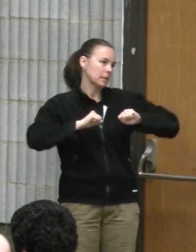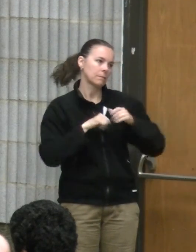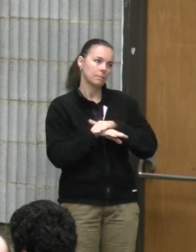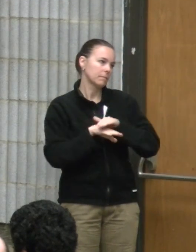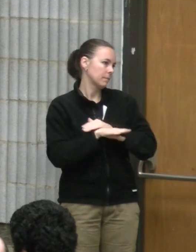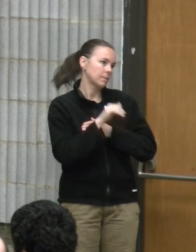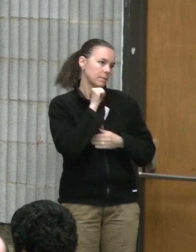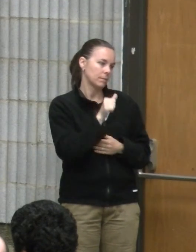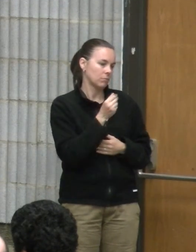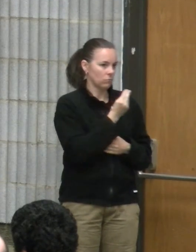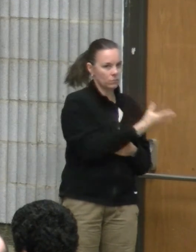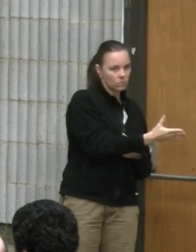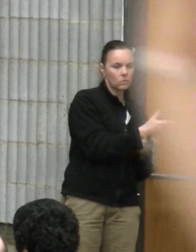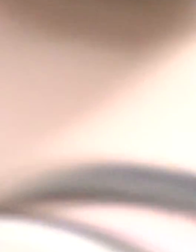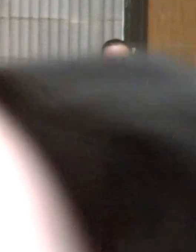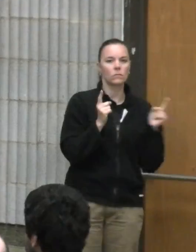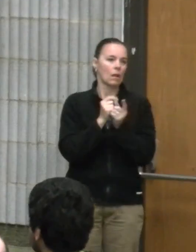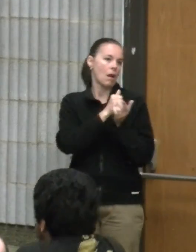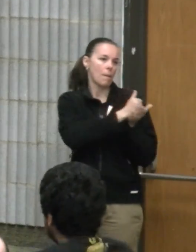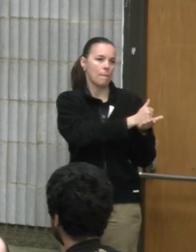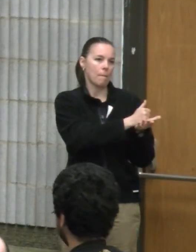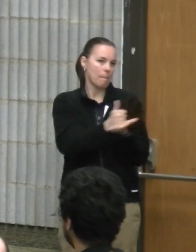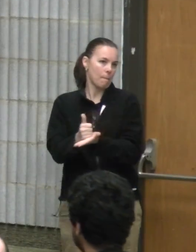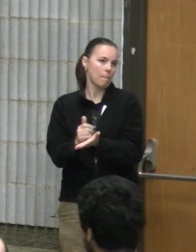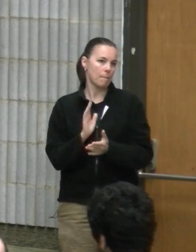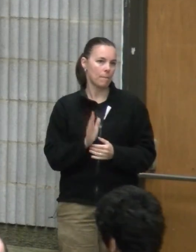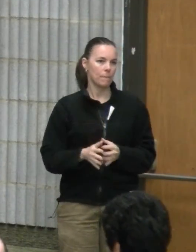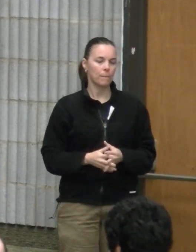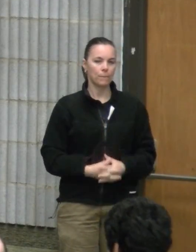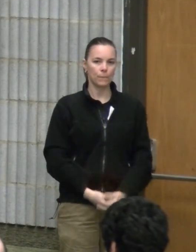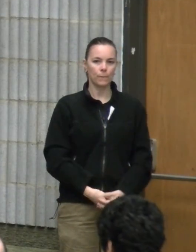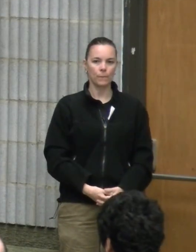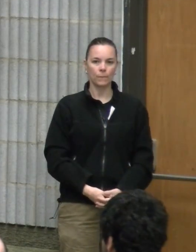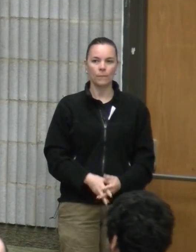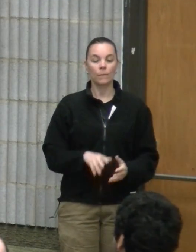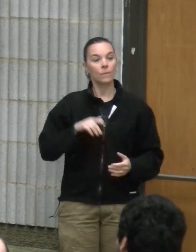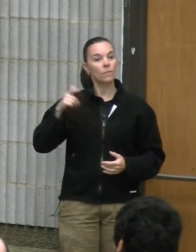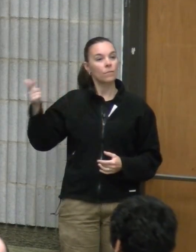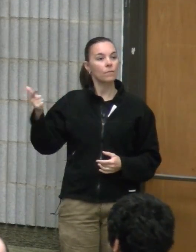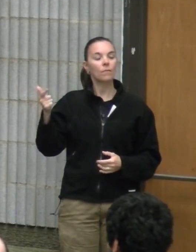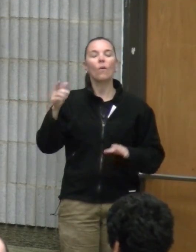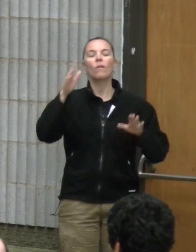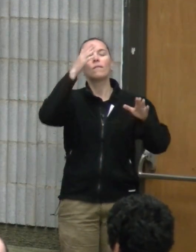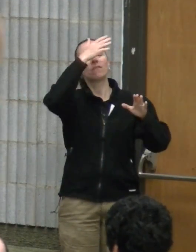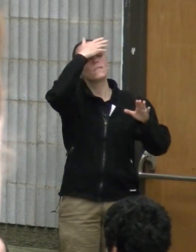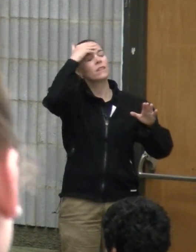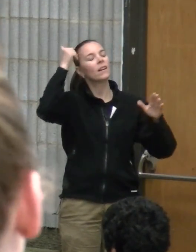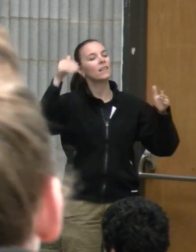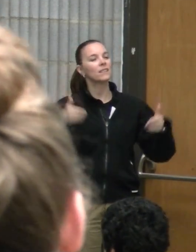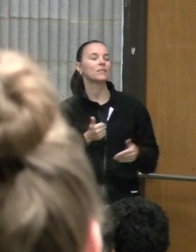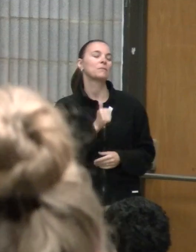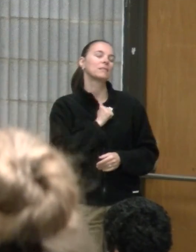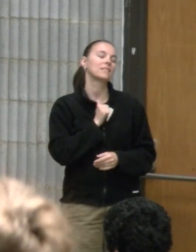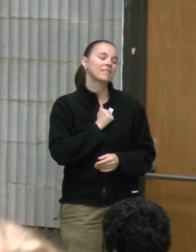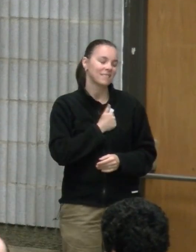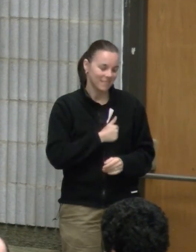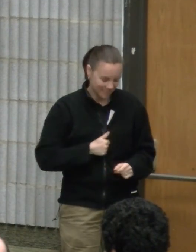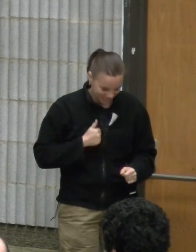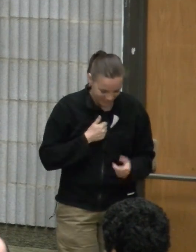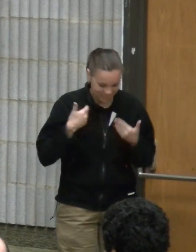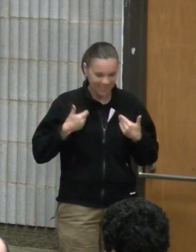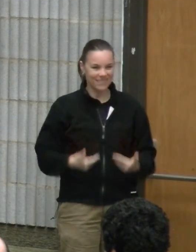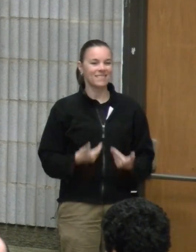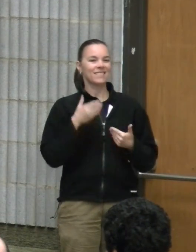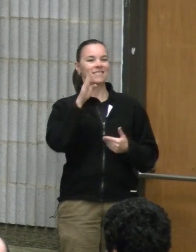you. Great. Sebastian, you want to? Oh, I forgot to introduce myself. Sorry. By the way, I'm